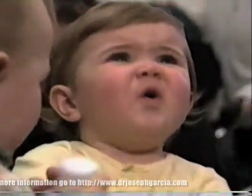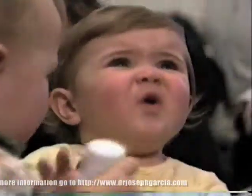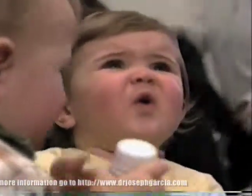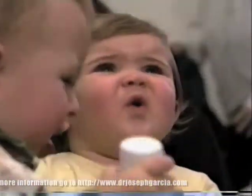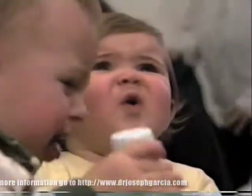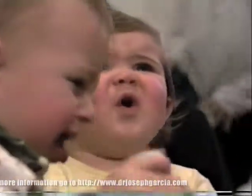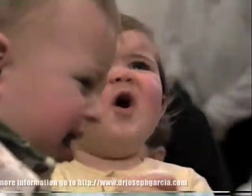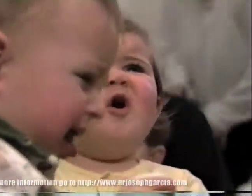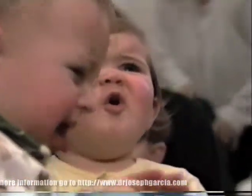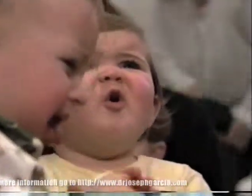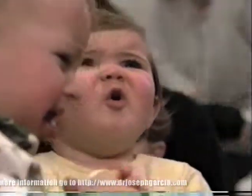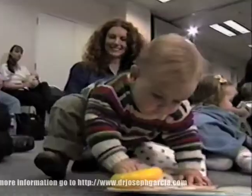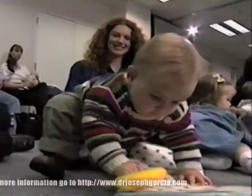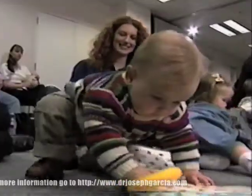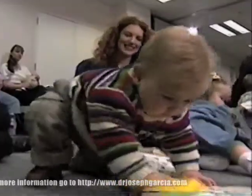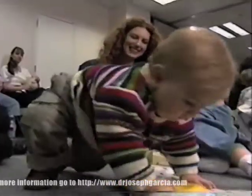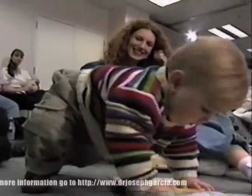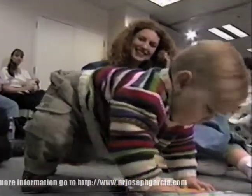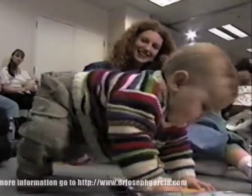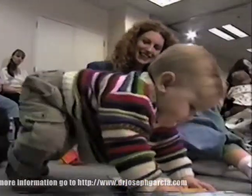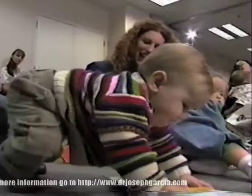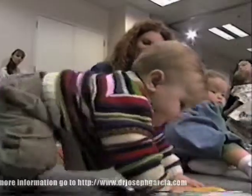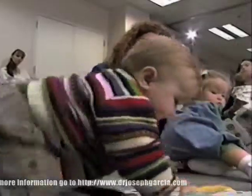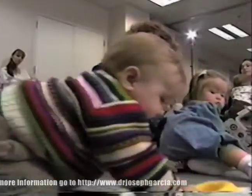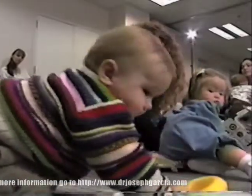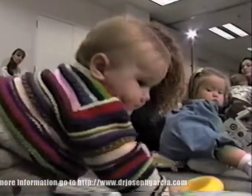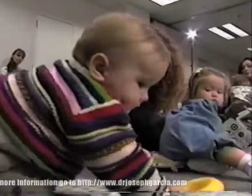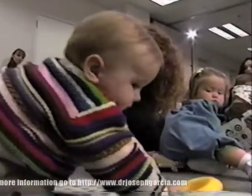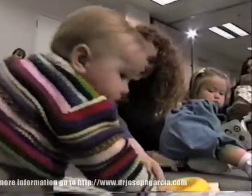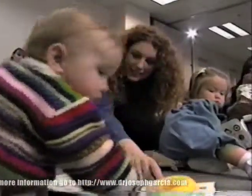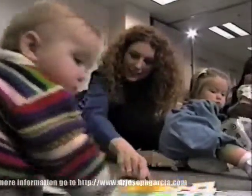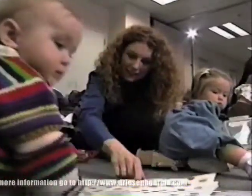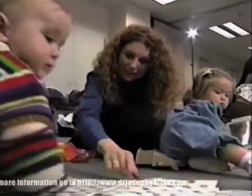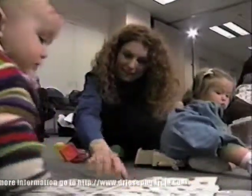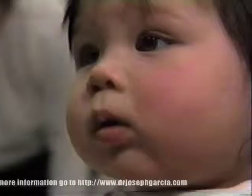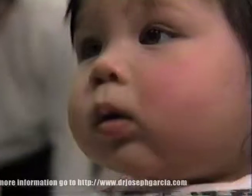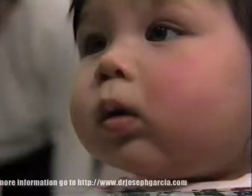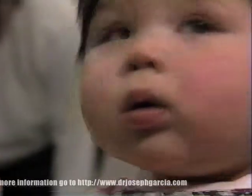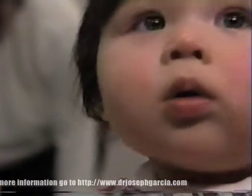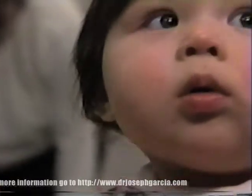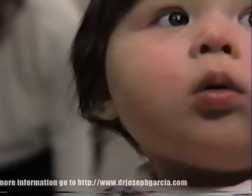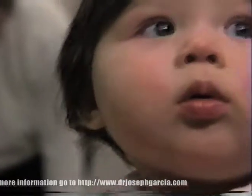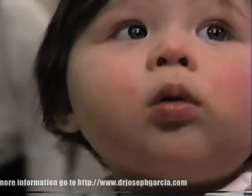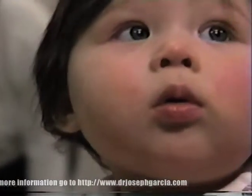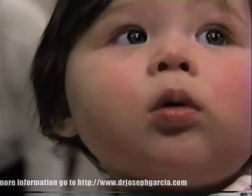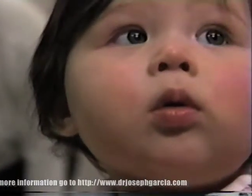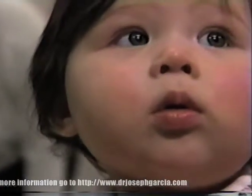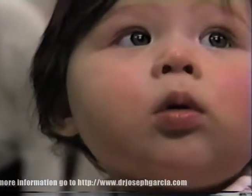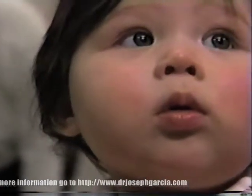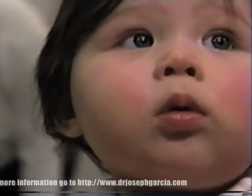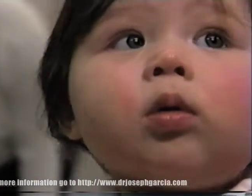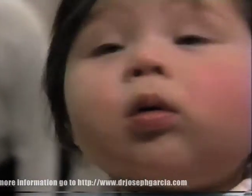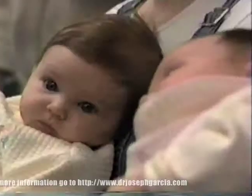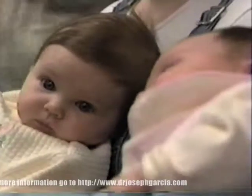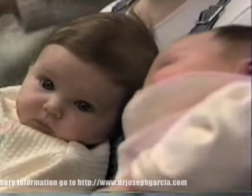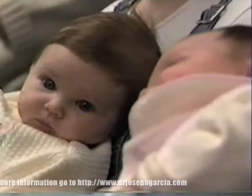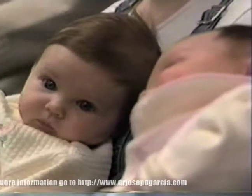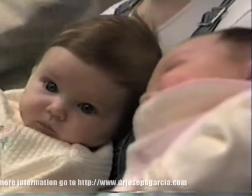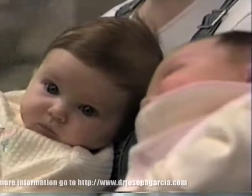For babies, getting your point across can be a frustrating business. Before these fellas can learn to talk, they need to learn to coordinate